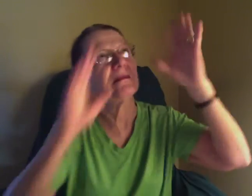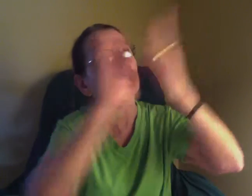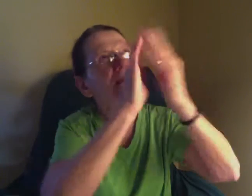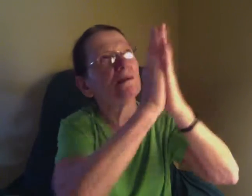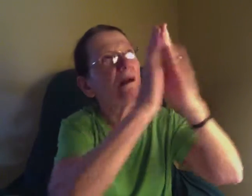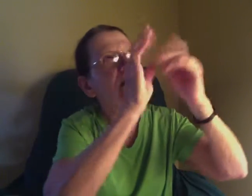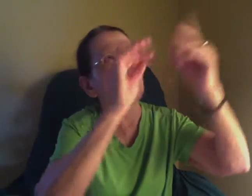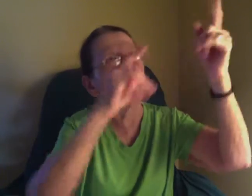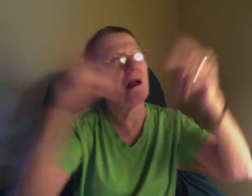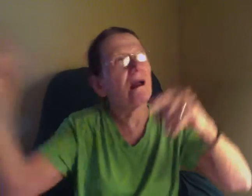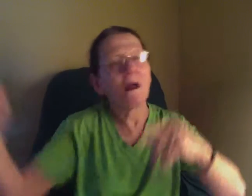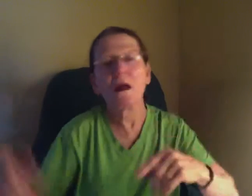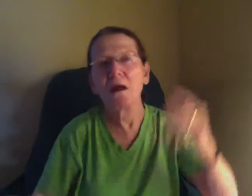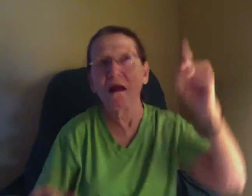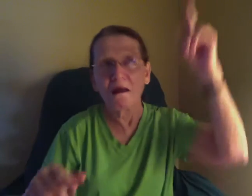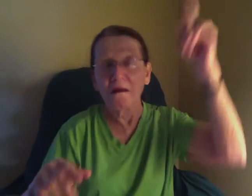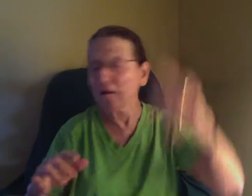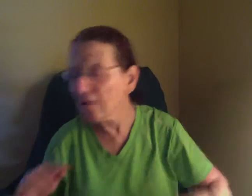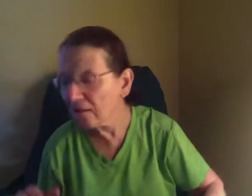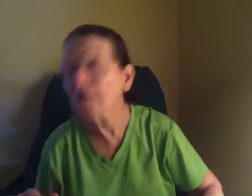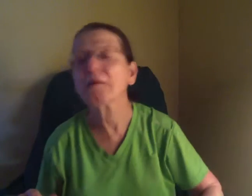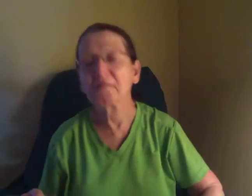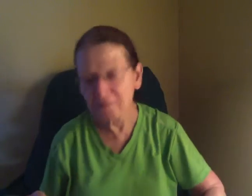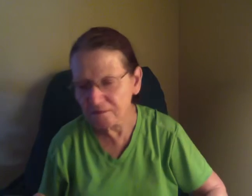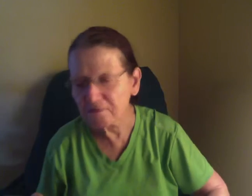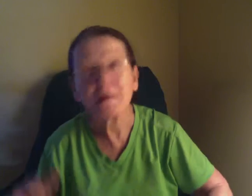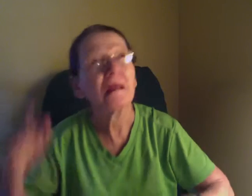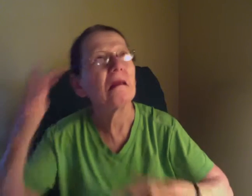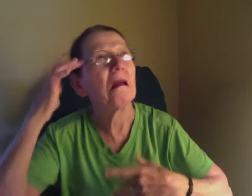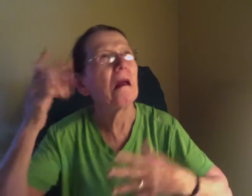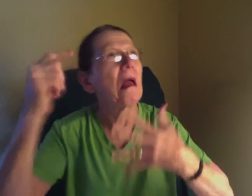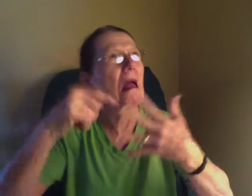yeah yeah yeah yeah Umm Uh